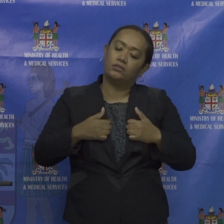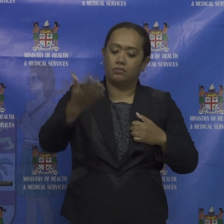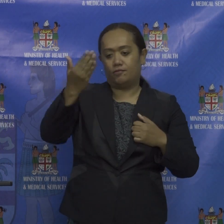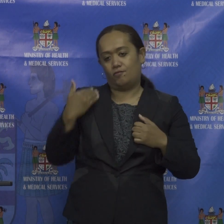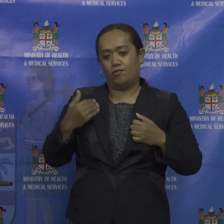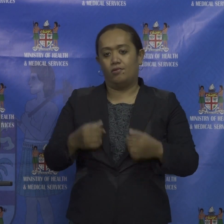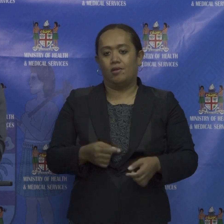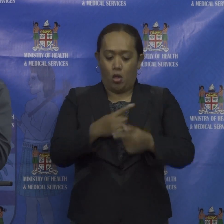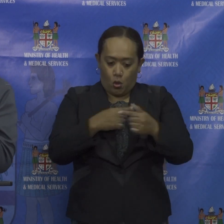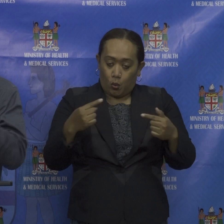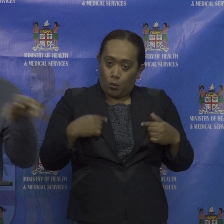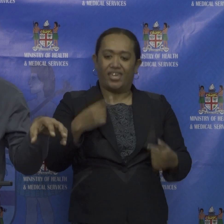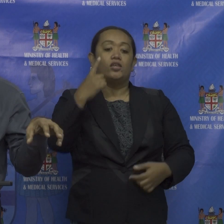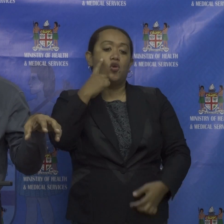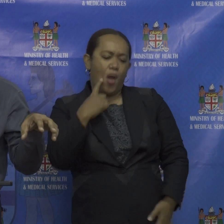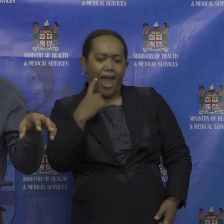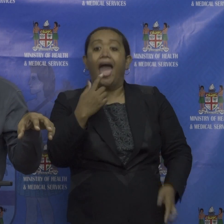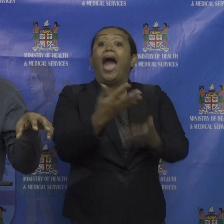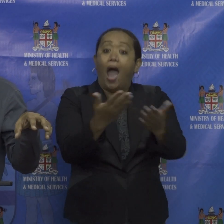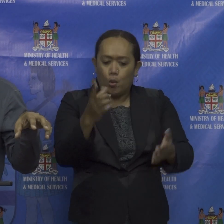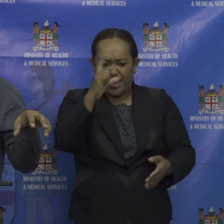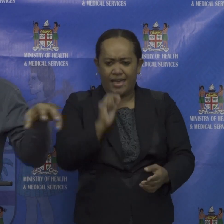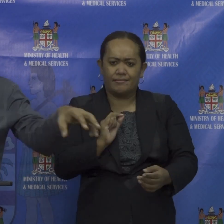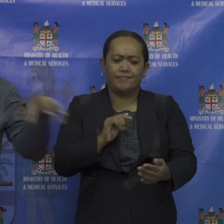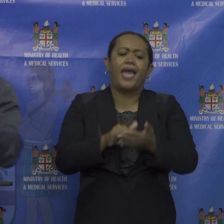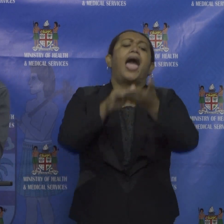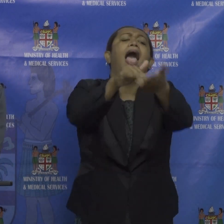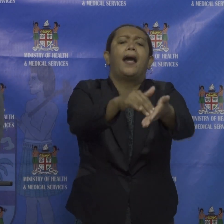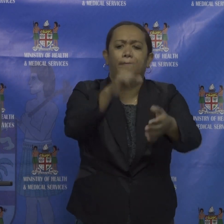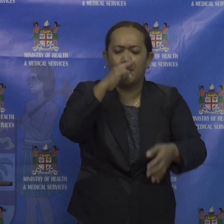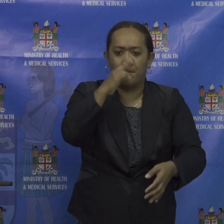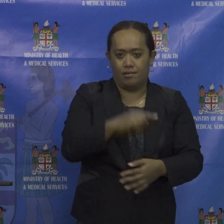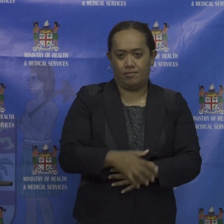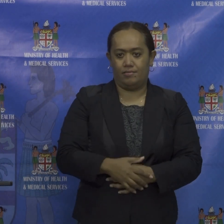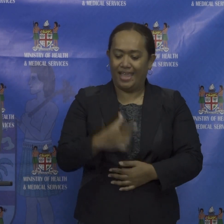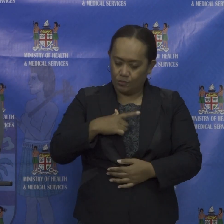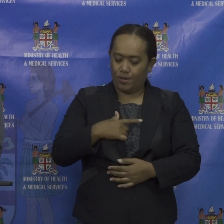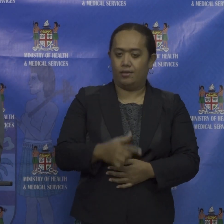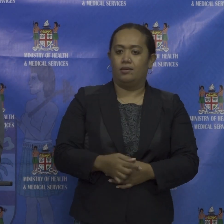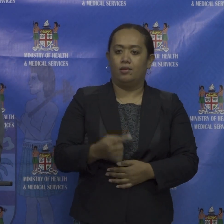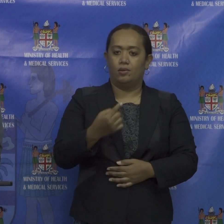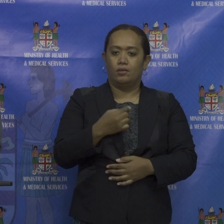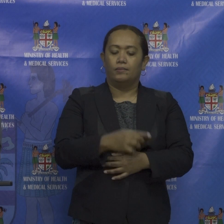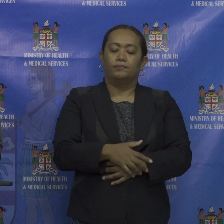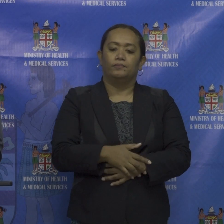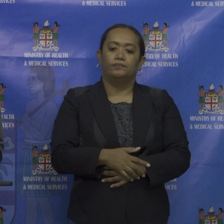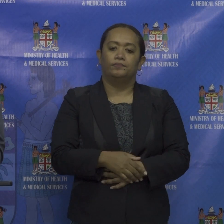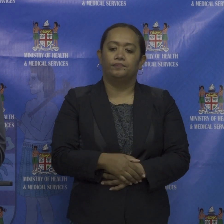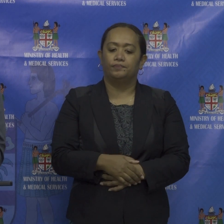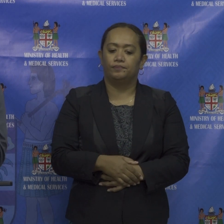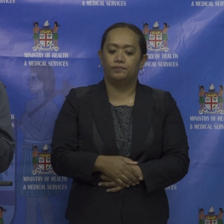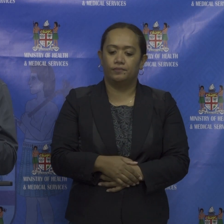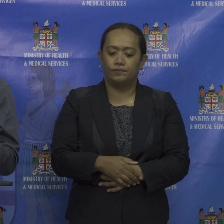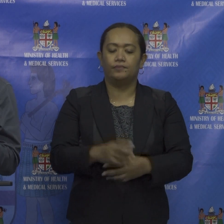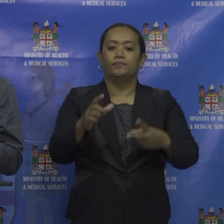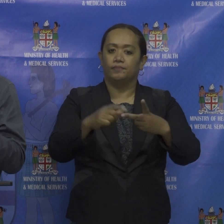can outbreak, we need to have the ability to reach out to people rather than have people to come into our facilities. And